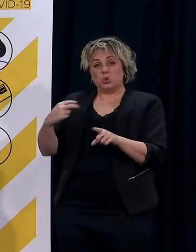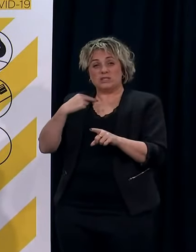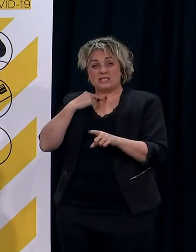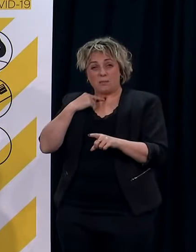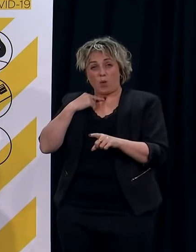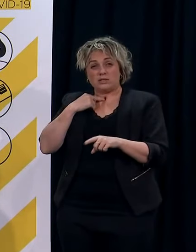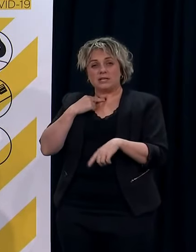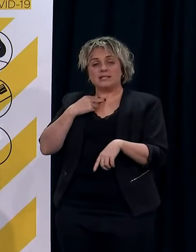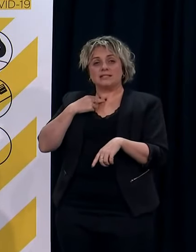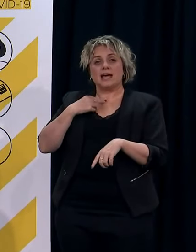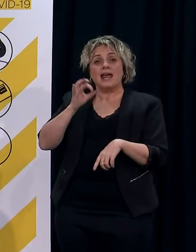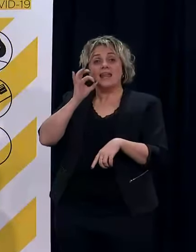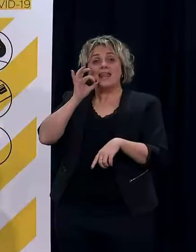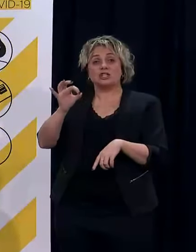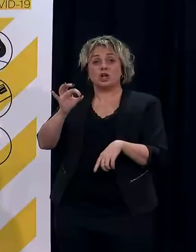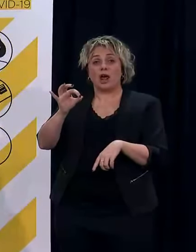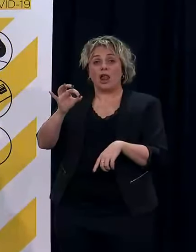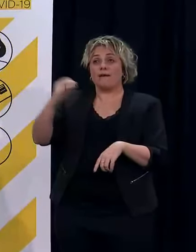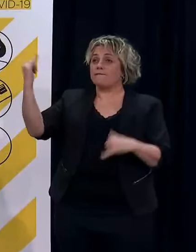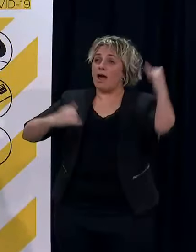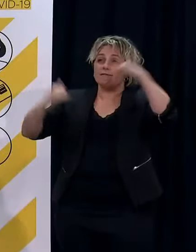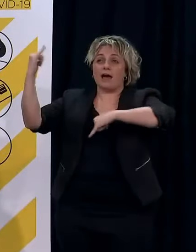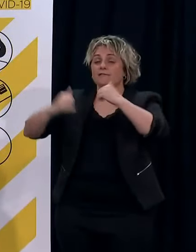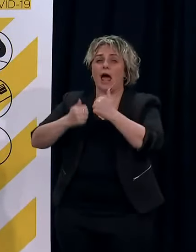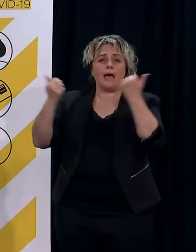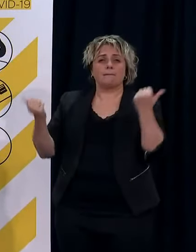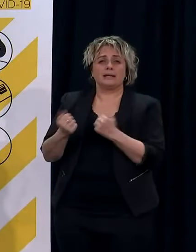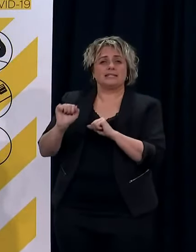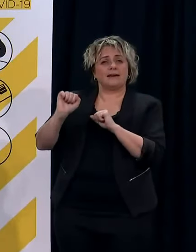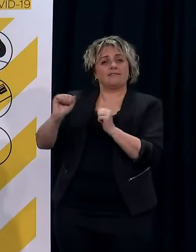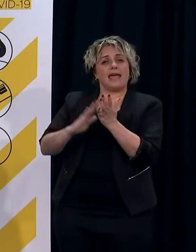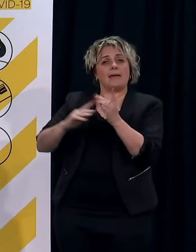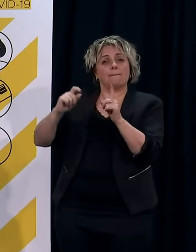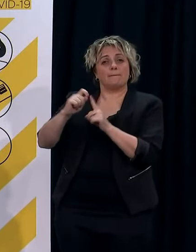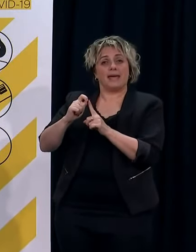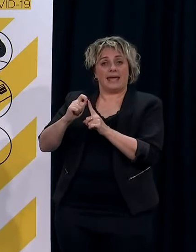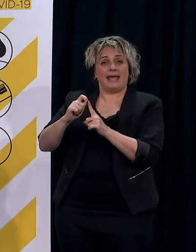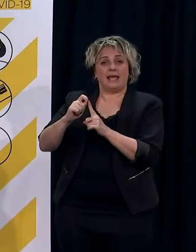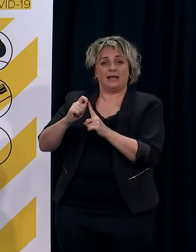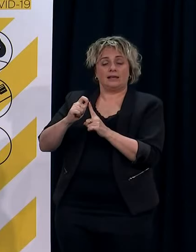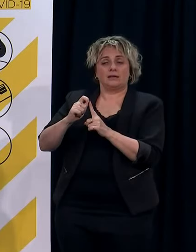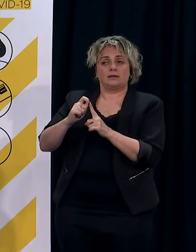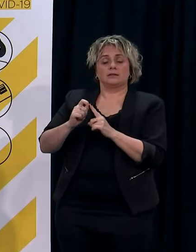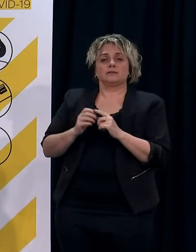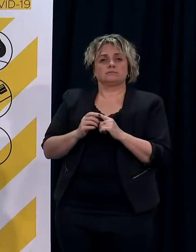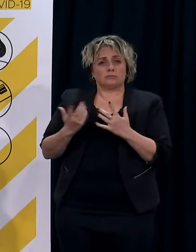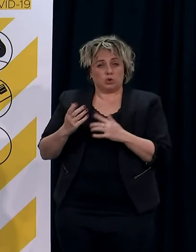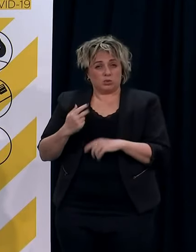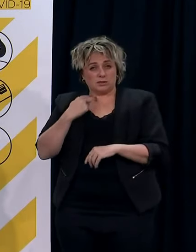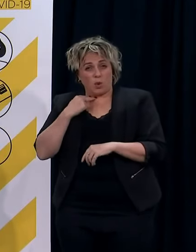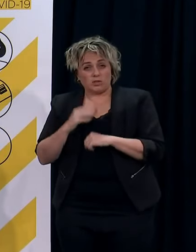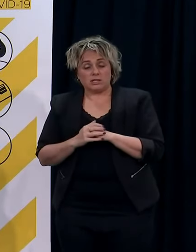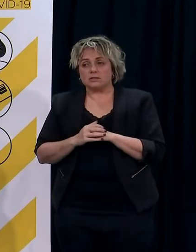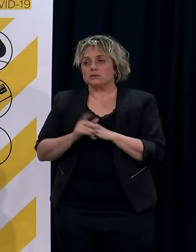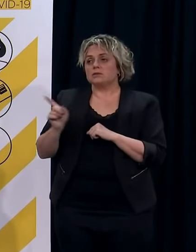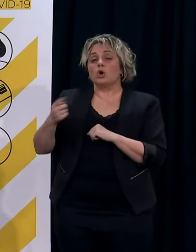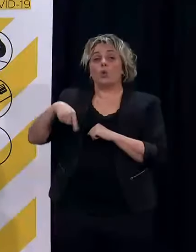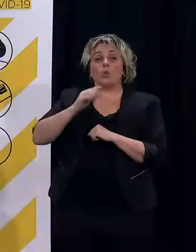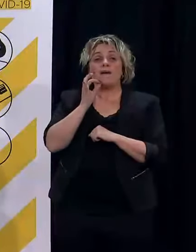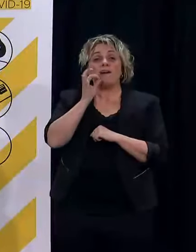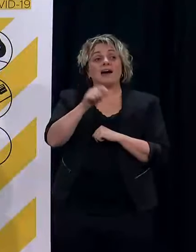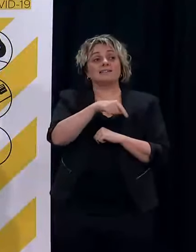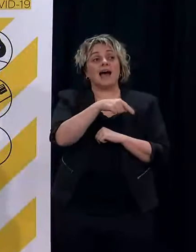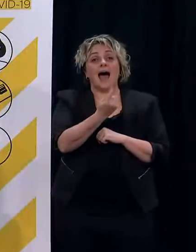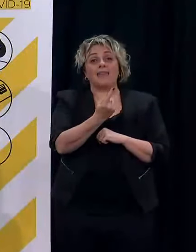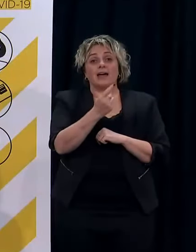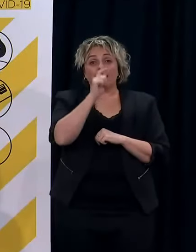MPs in from outside of Wellington? We've taken the decision that, given we've asked other New Zealanders not